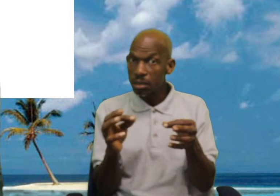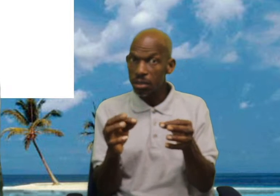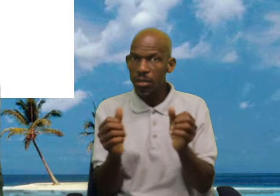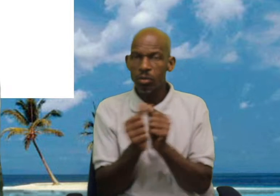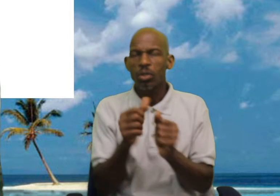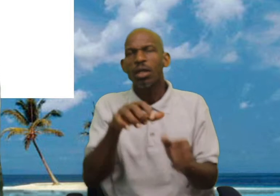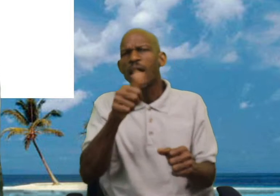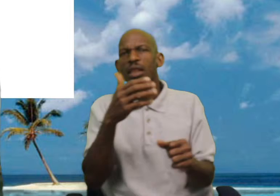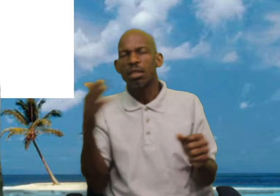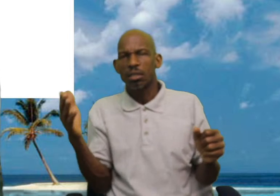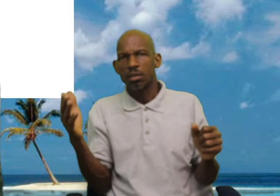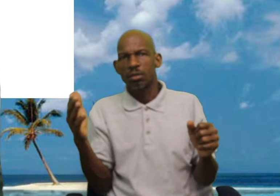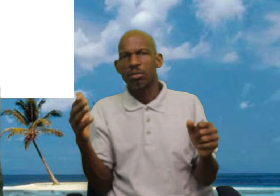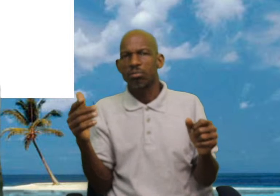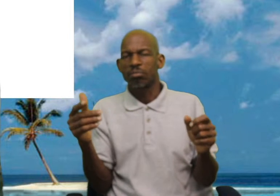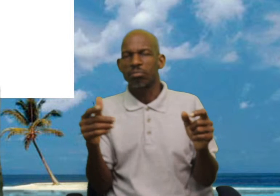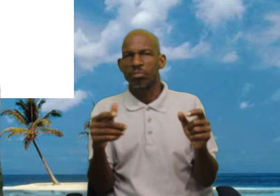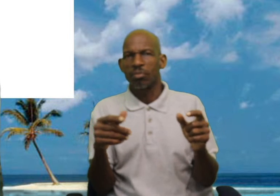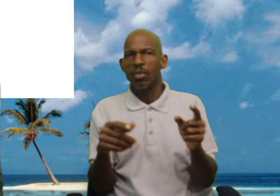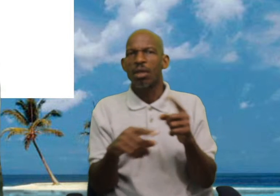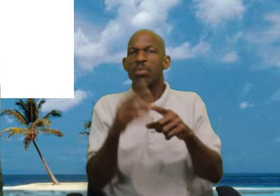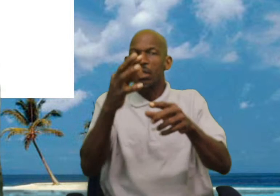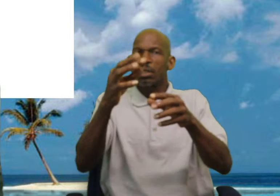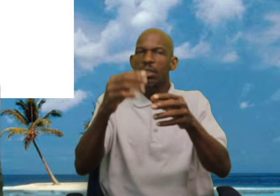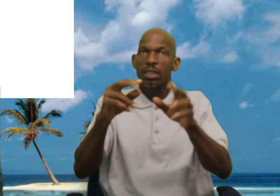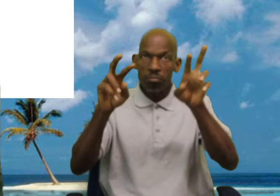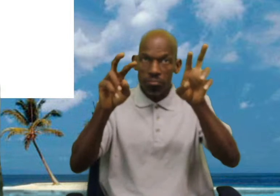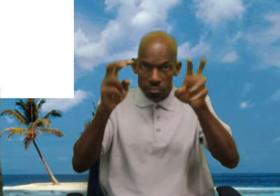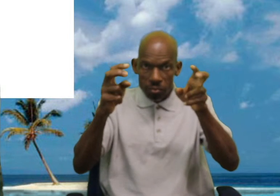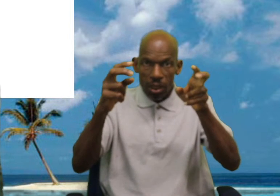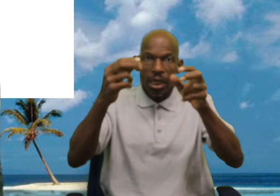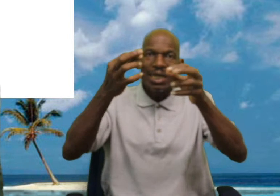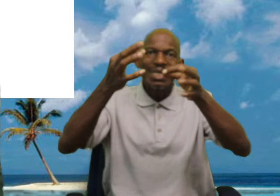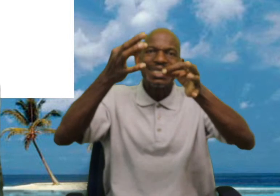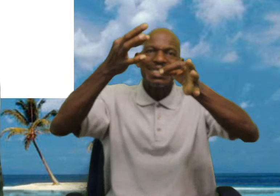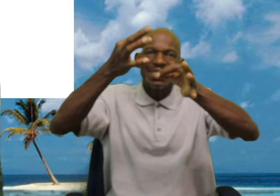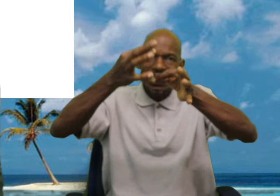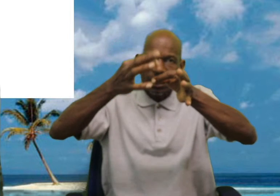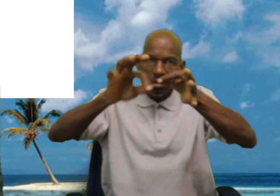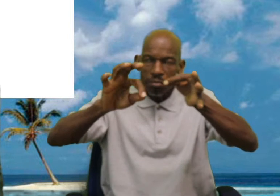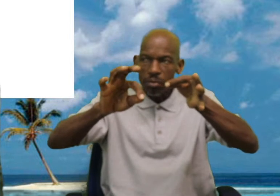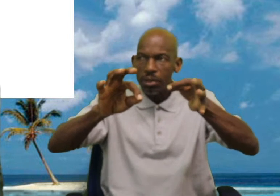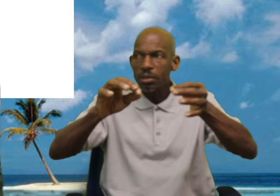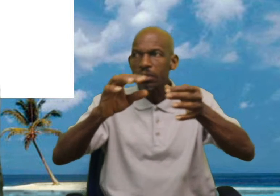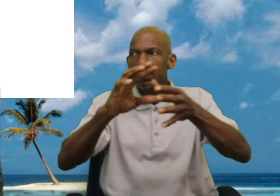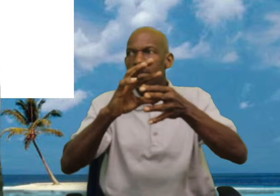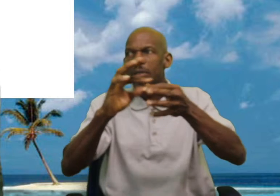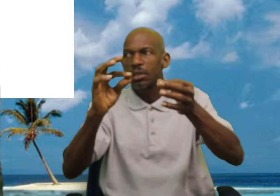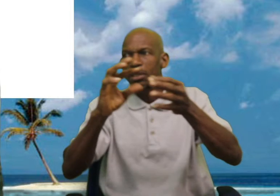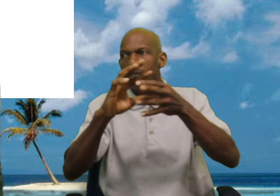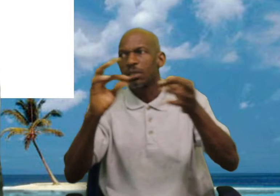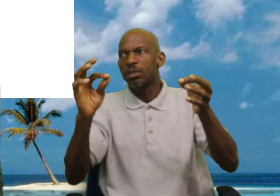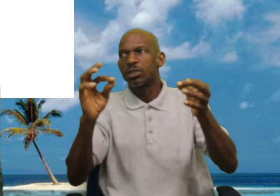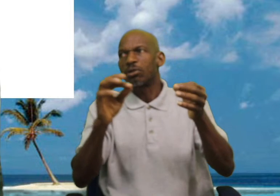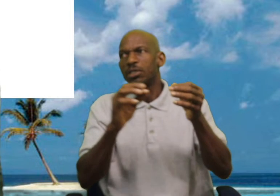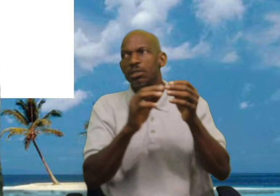see that. But a simple sentence always have a subject and a verb.